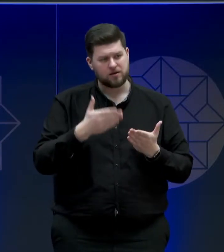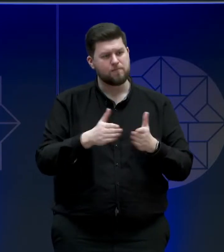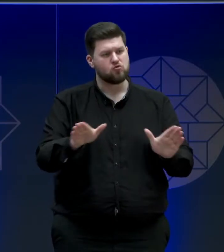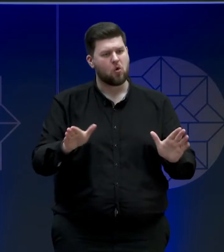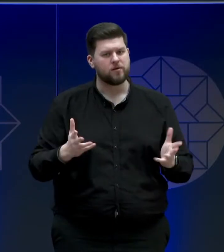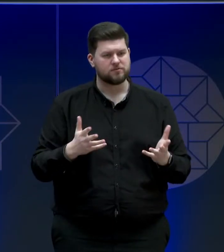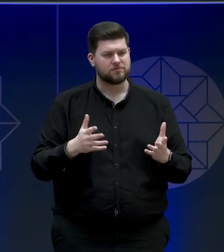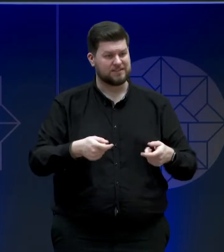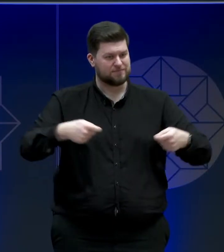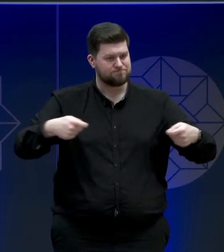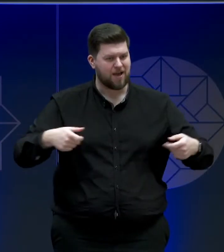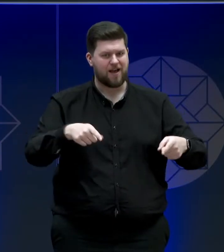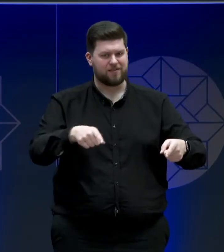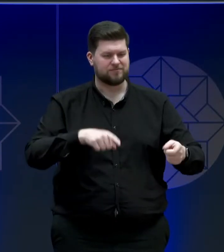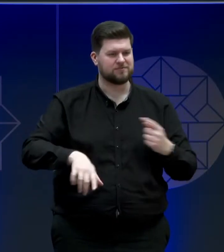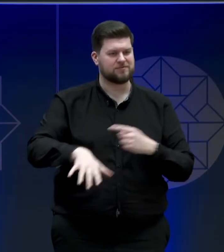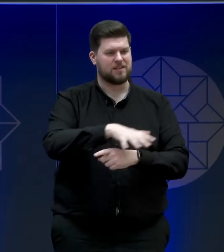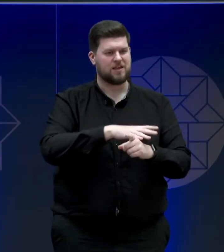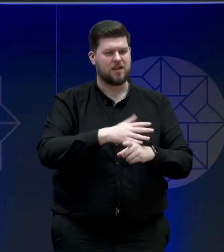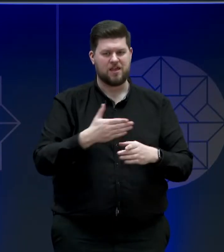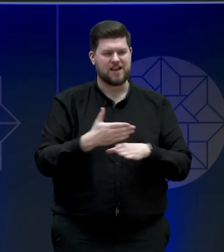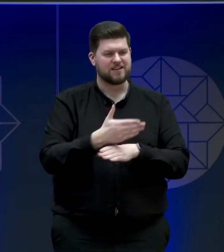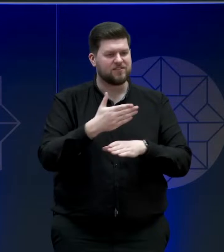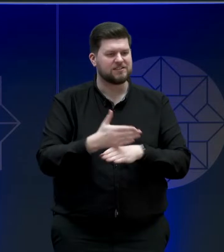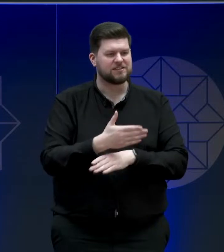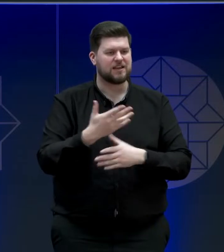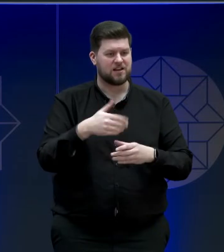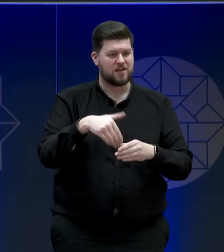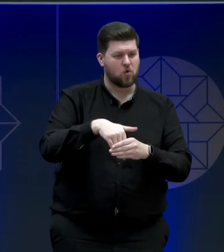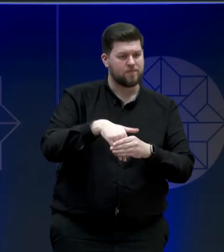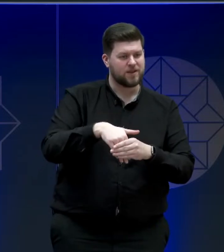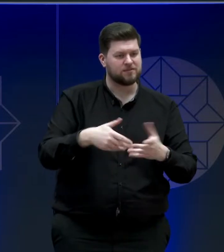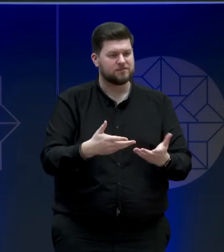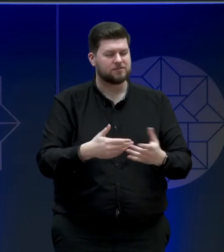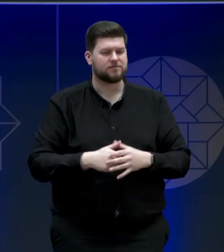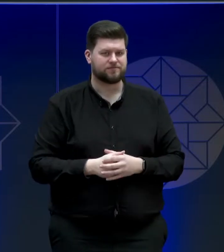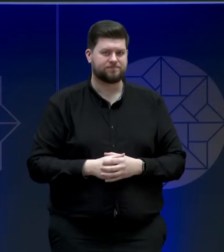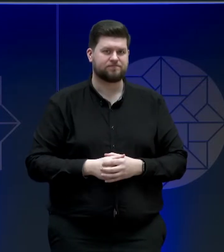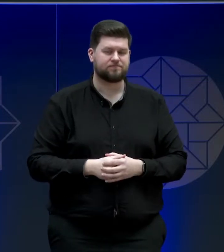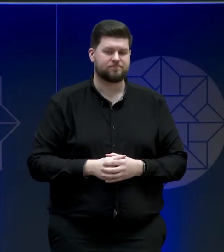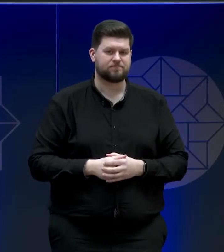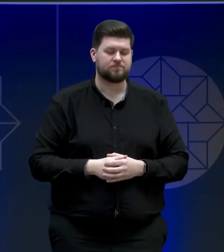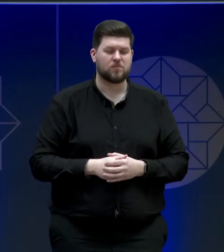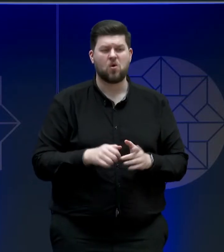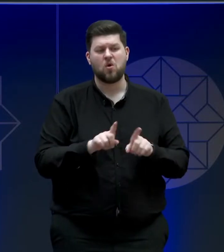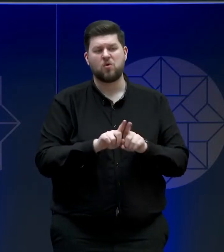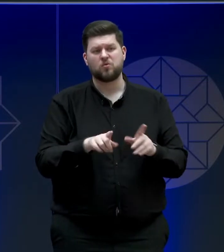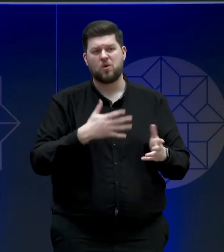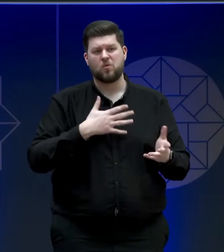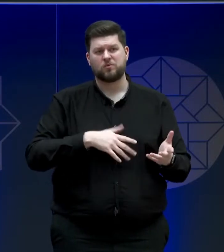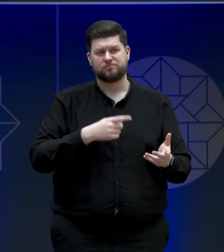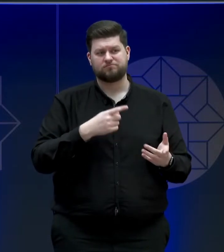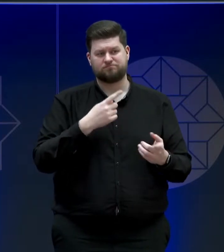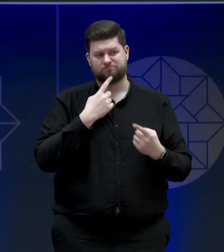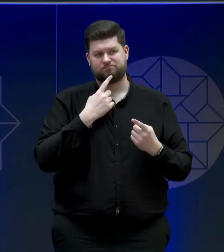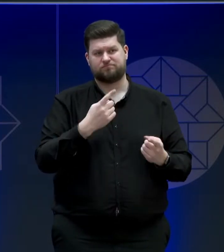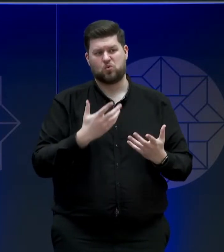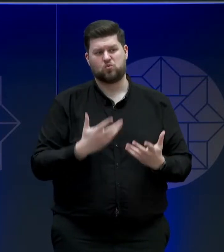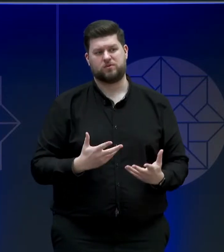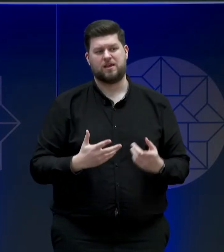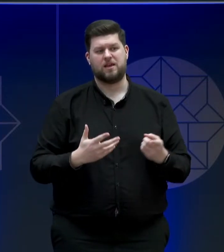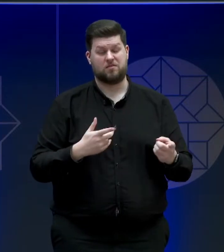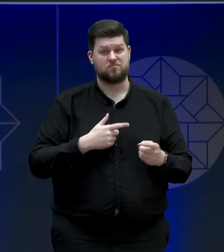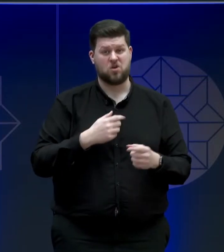of activity and involvement. So what I also want to signal today is the government